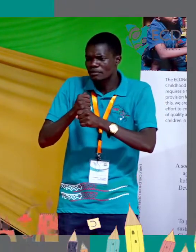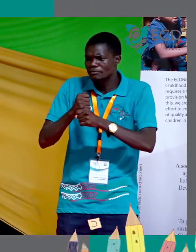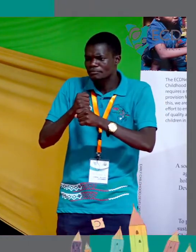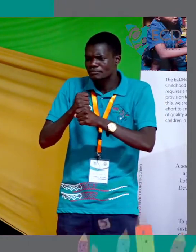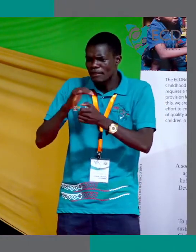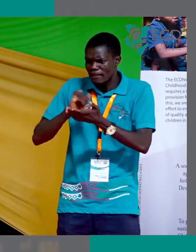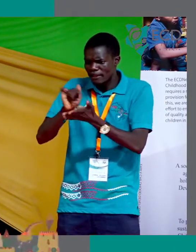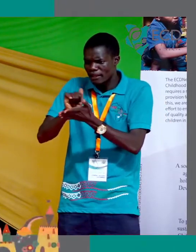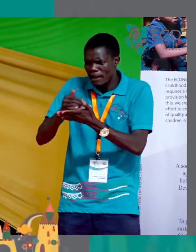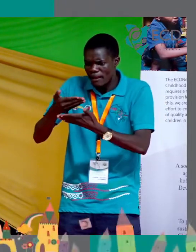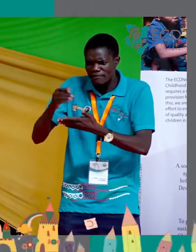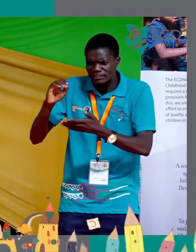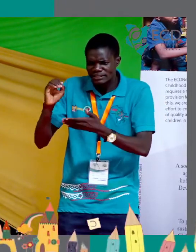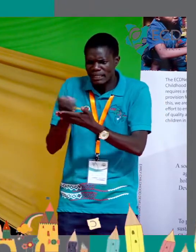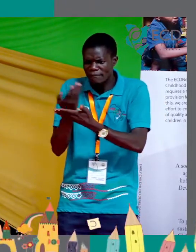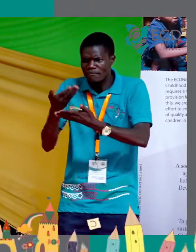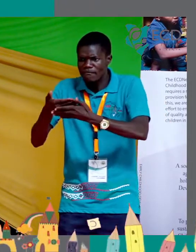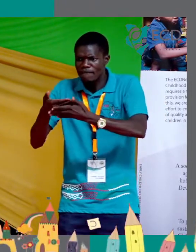form, that is a